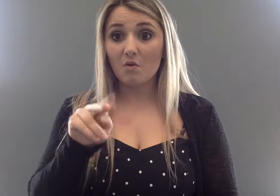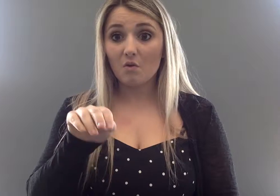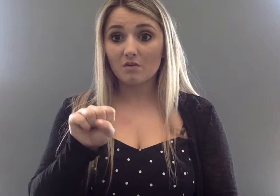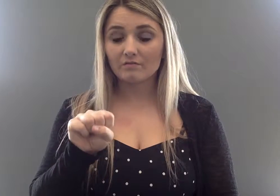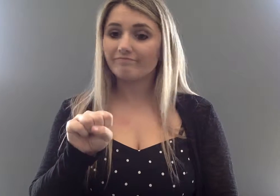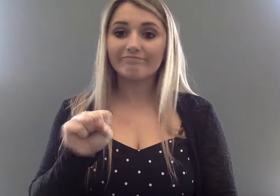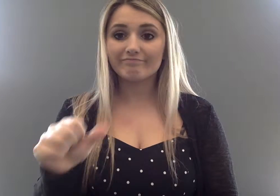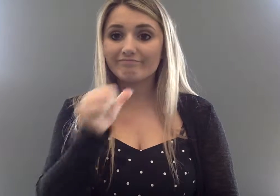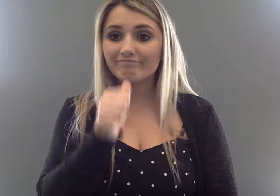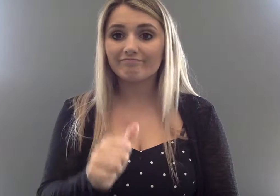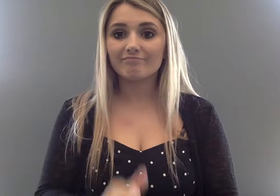graph.